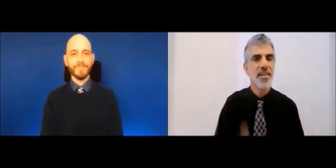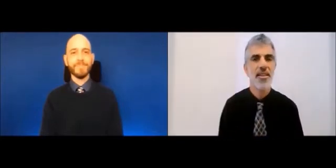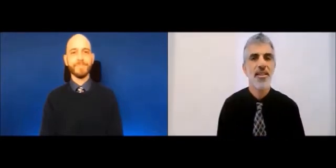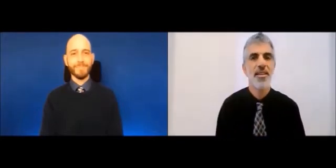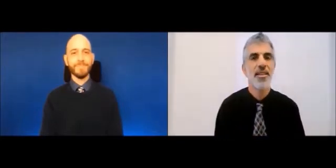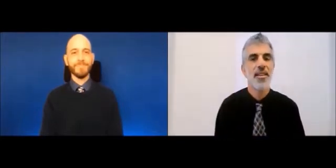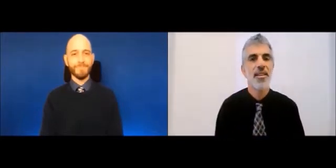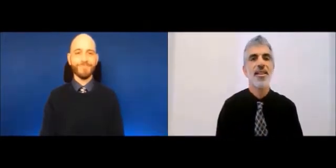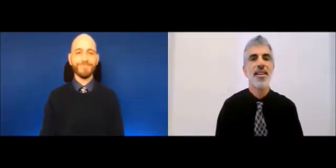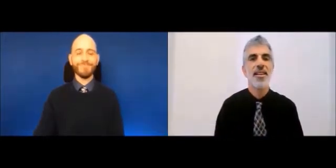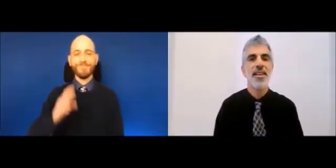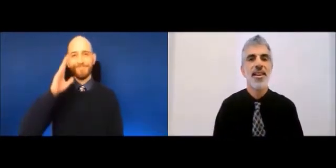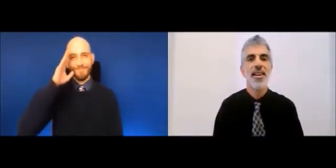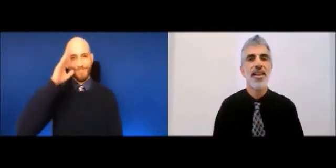experience.